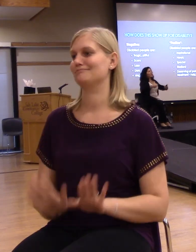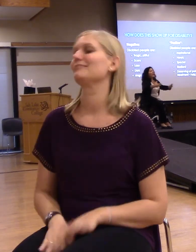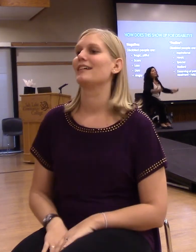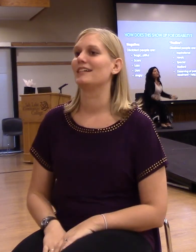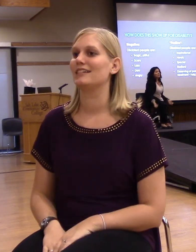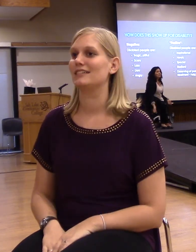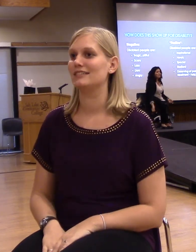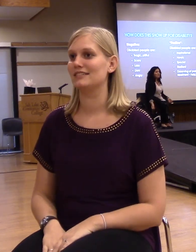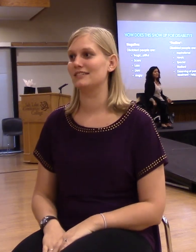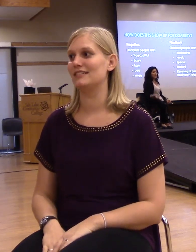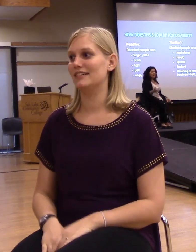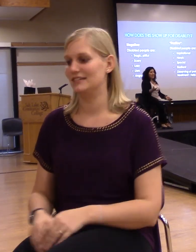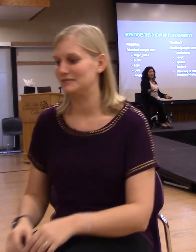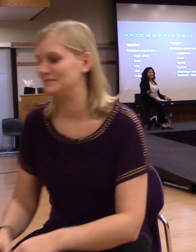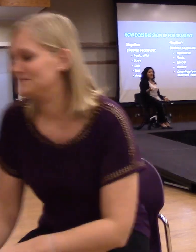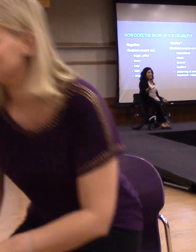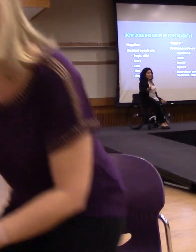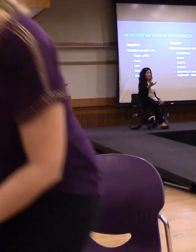can I overhelp you, right? Because I think you're